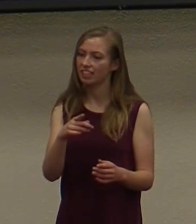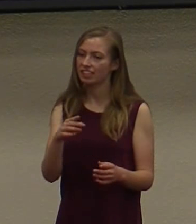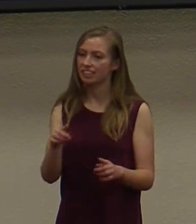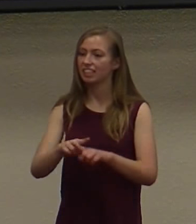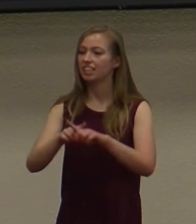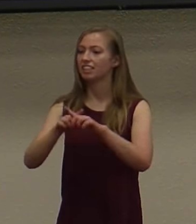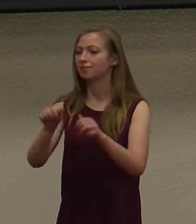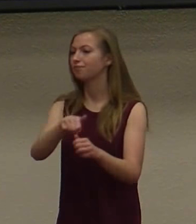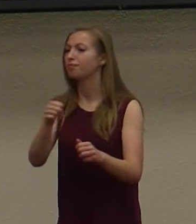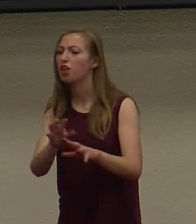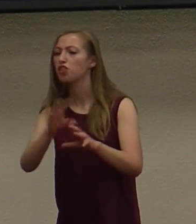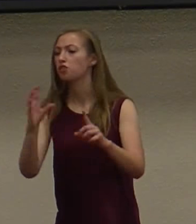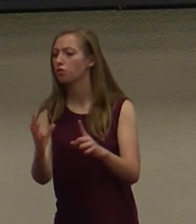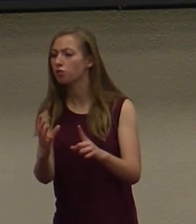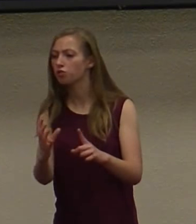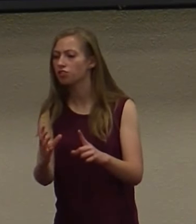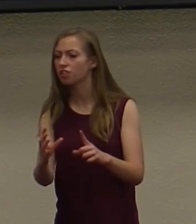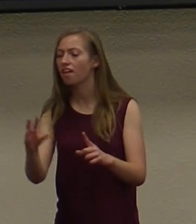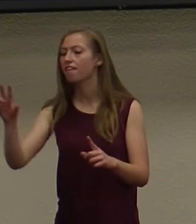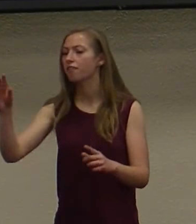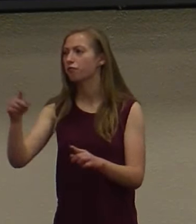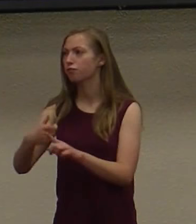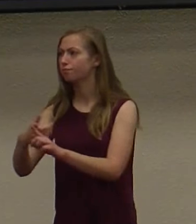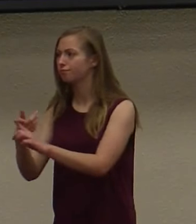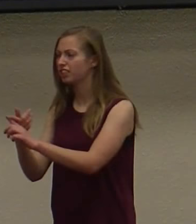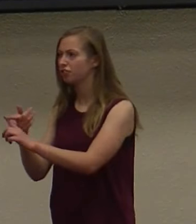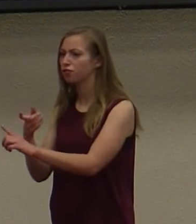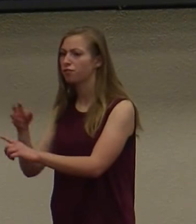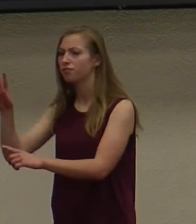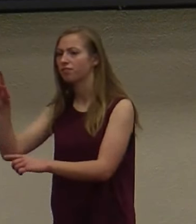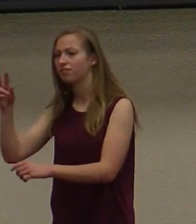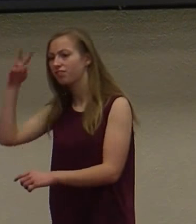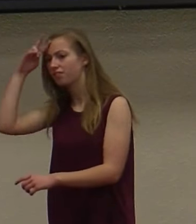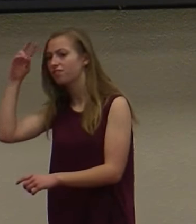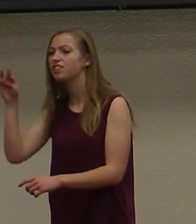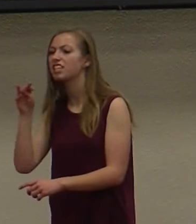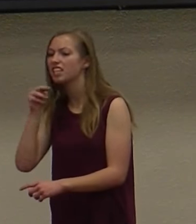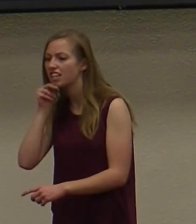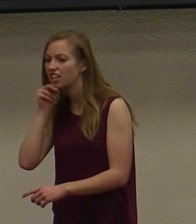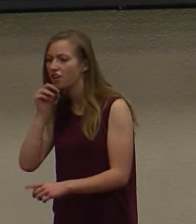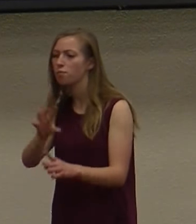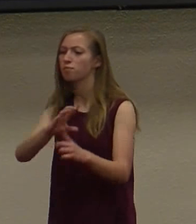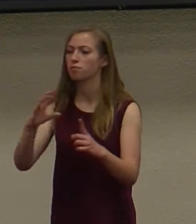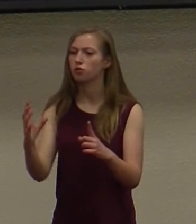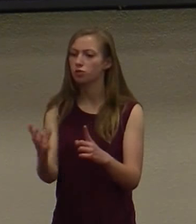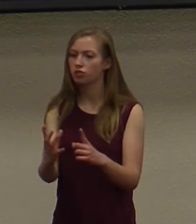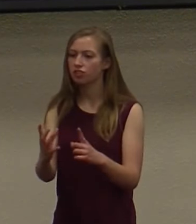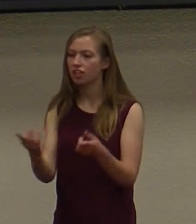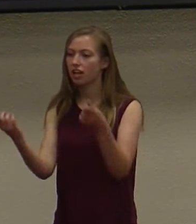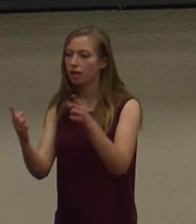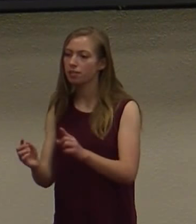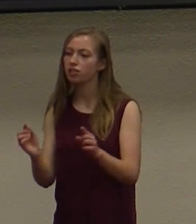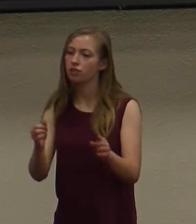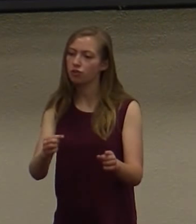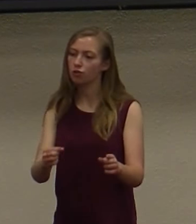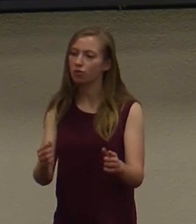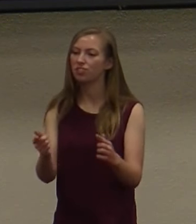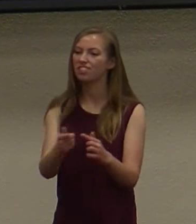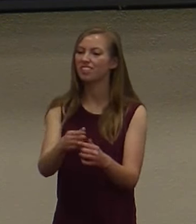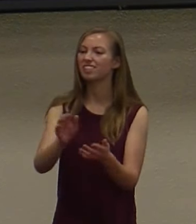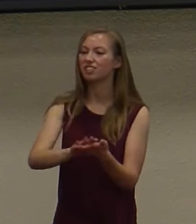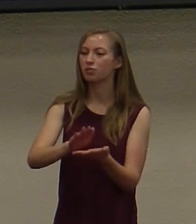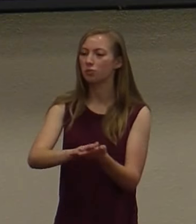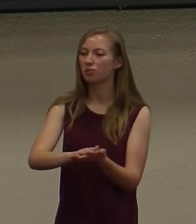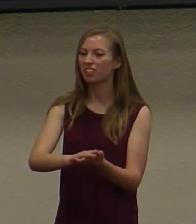enculturated in Vietnam culture, and so when they came to the school, it was an interesting time. And one